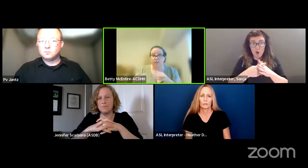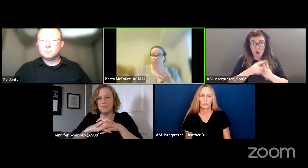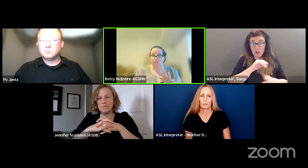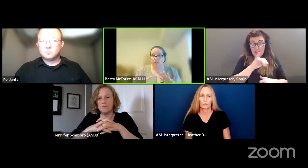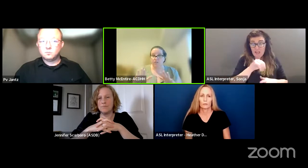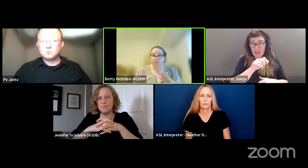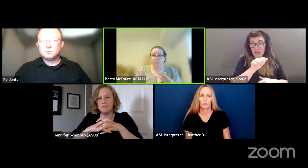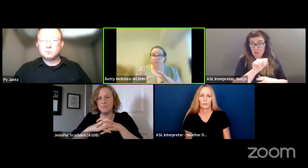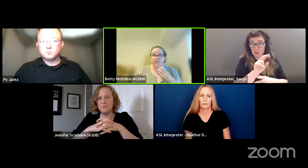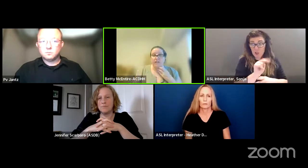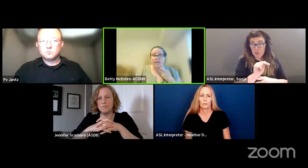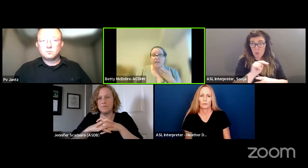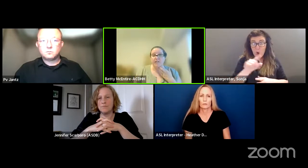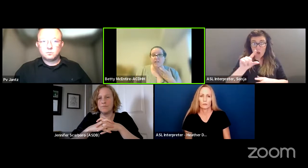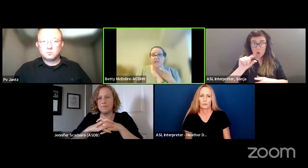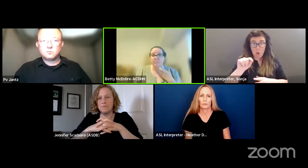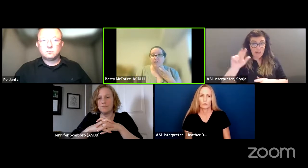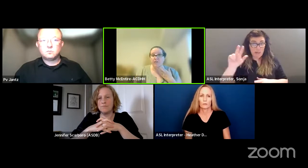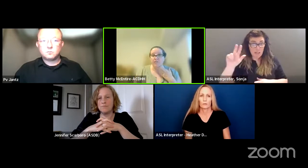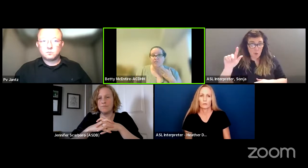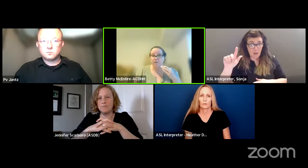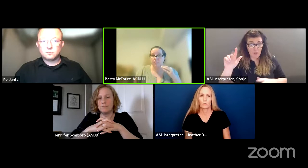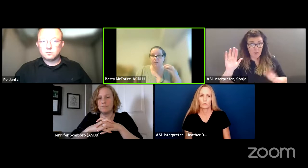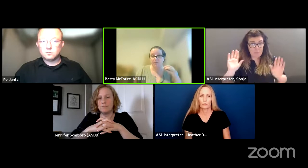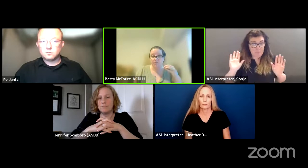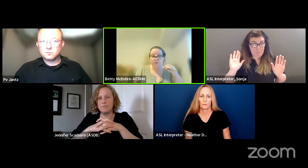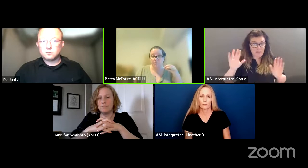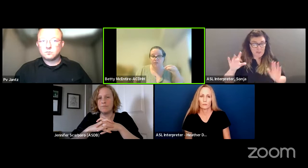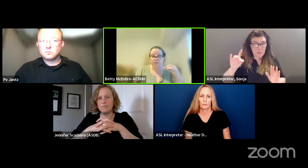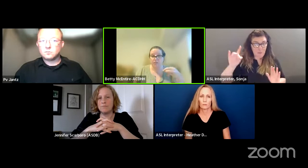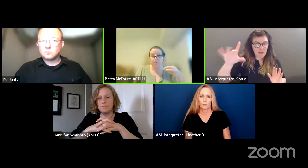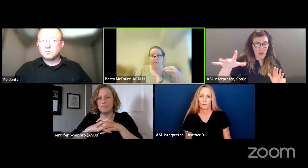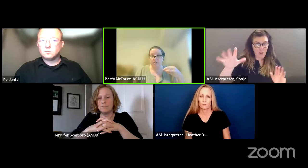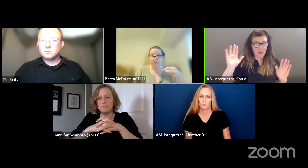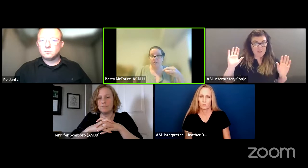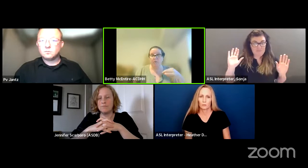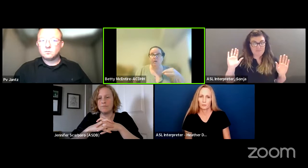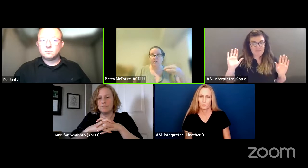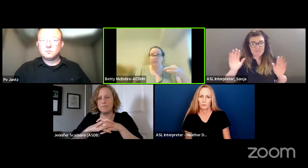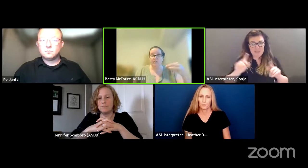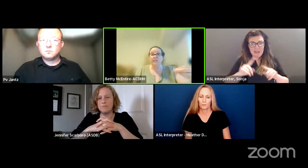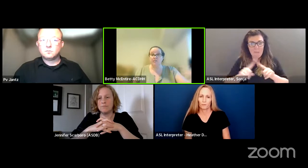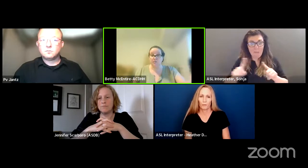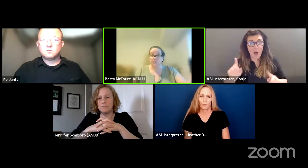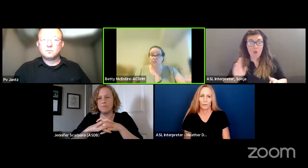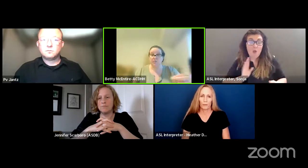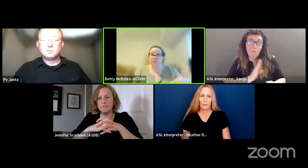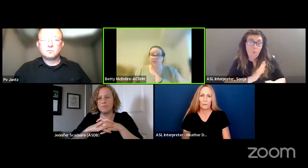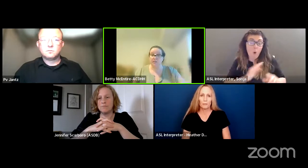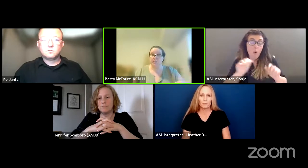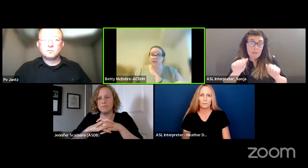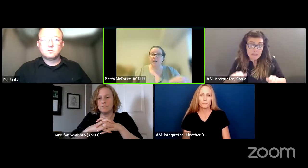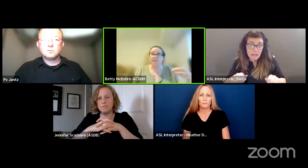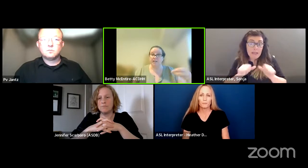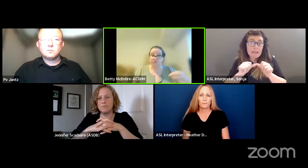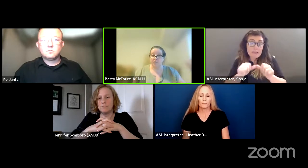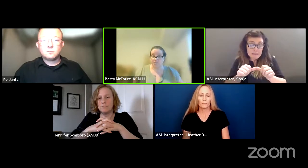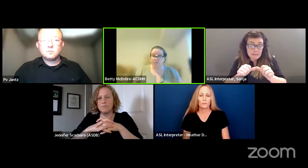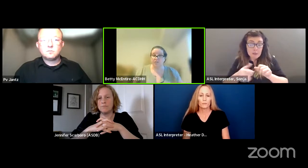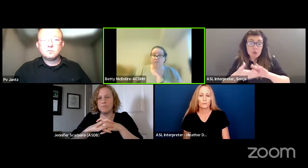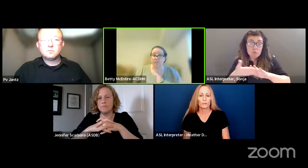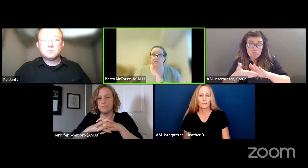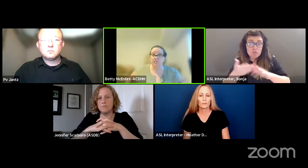2023. So I just want to put that out there, but also remember the board can continue to do what it's doing right now